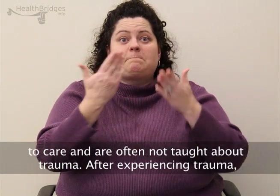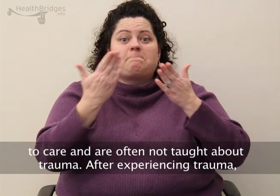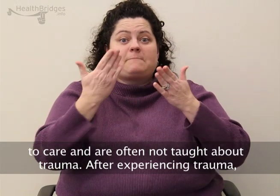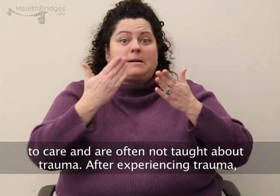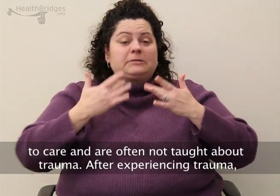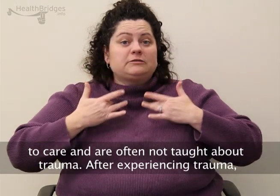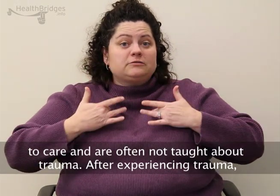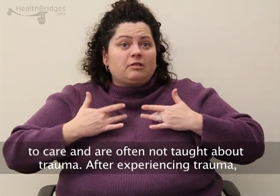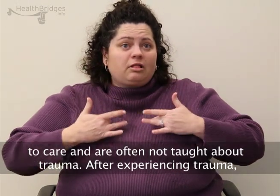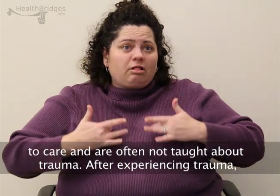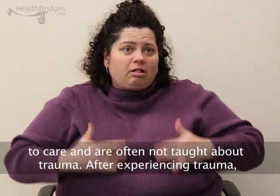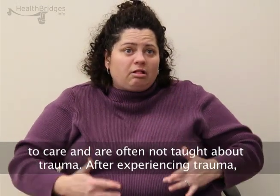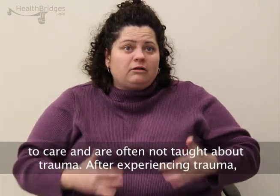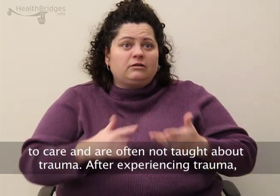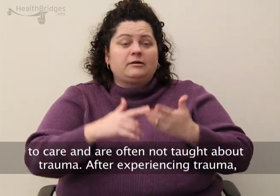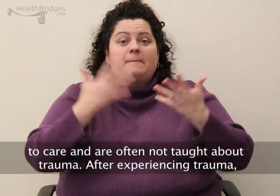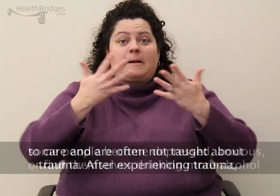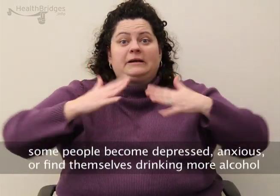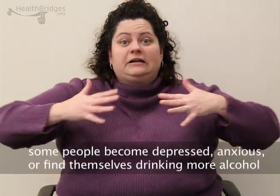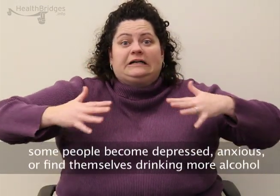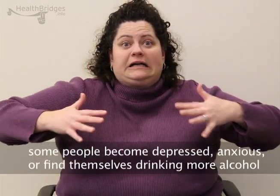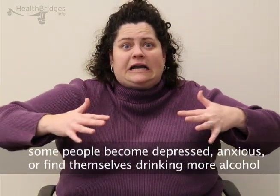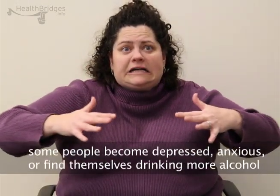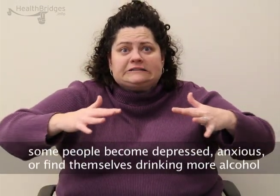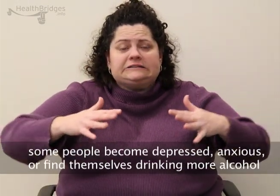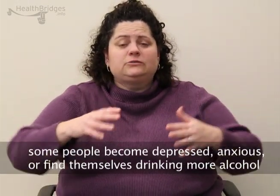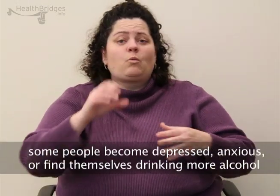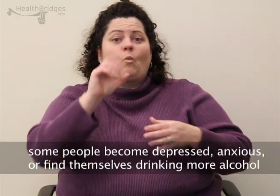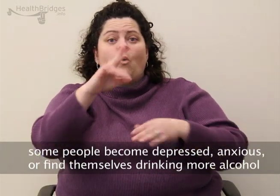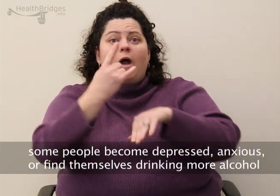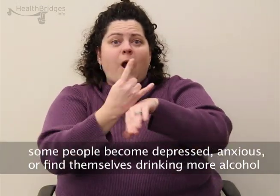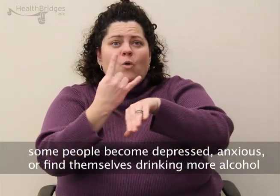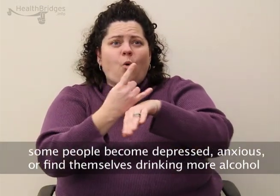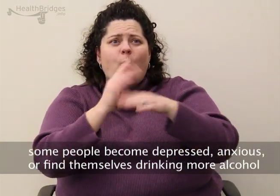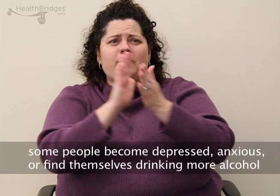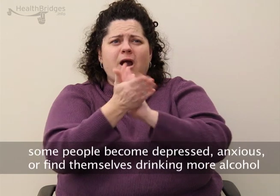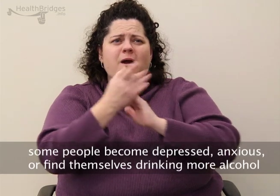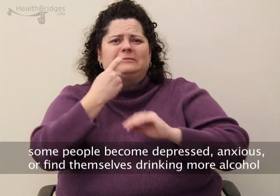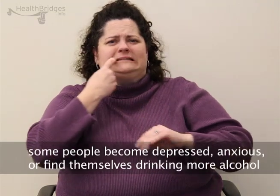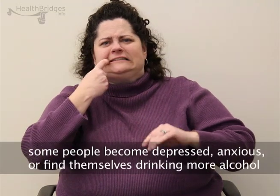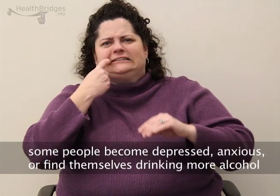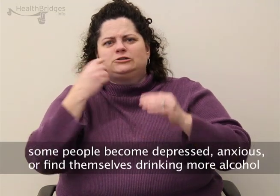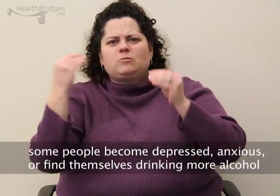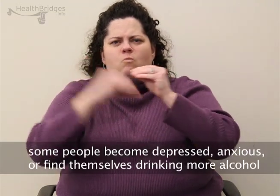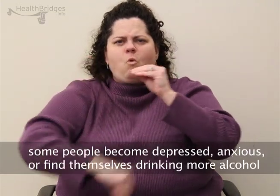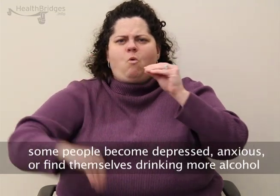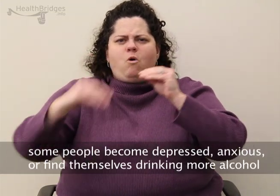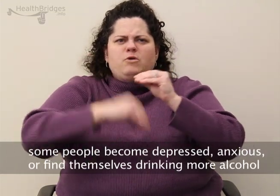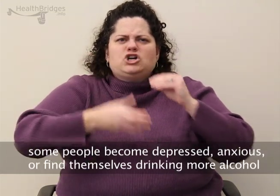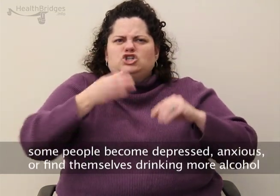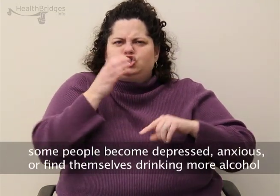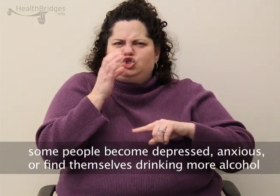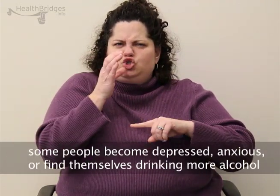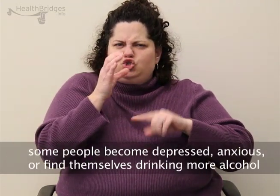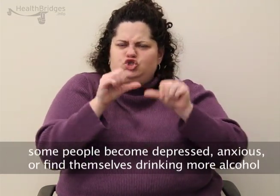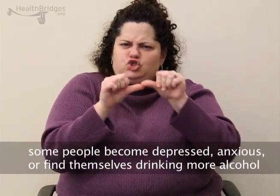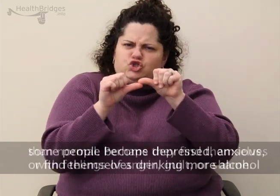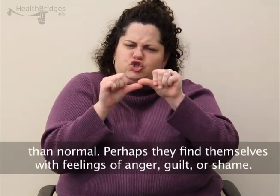After experiencing trauma, some people become depressed or anxious or find themselves drinking more alcohol than